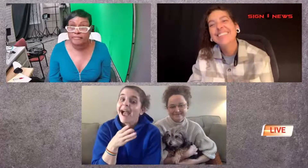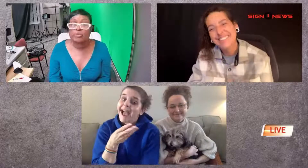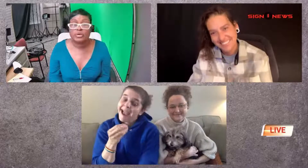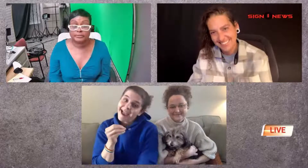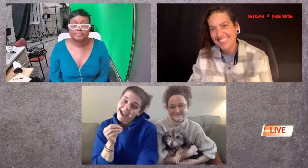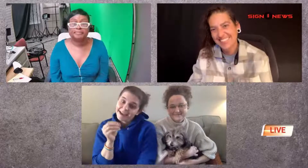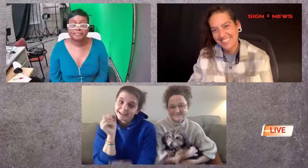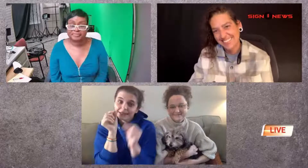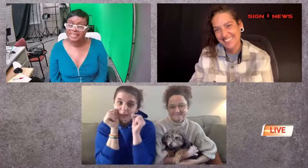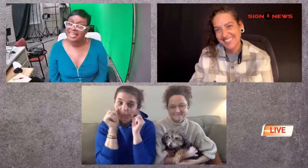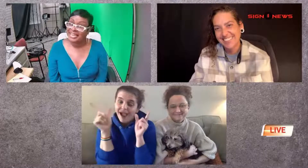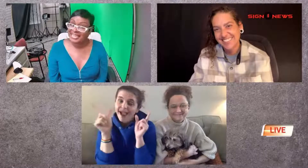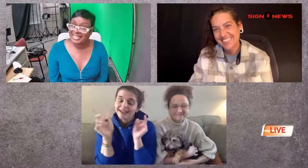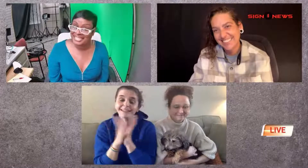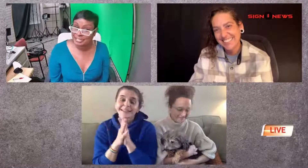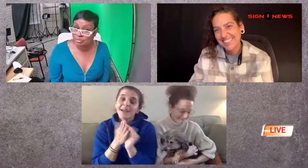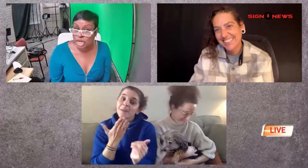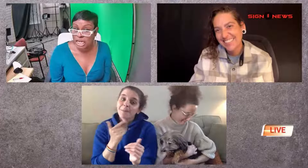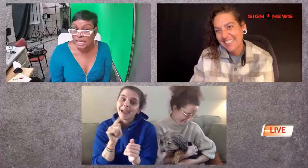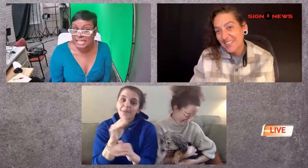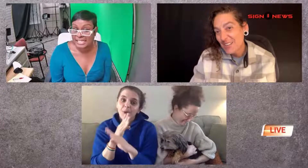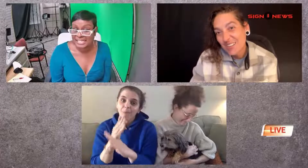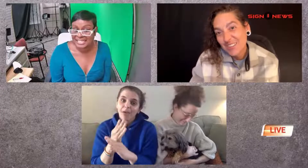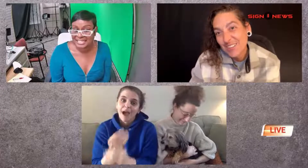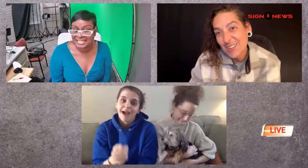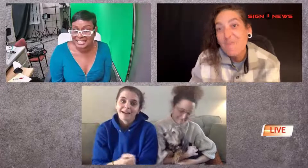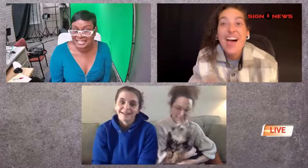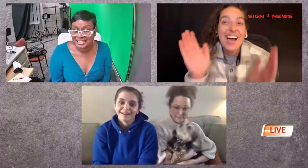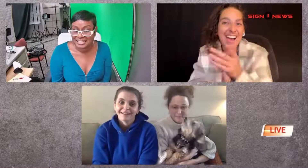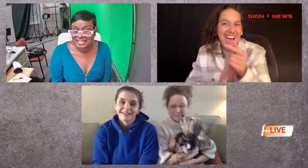the film reel. And surprise.